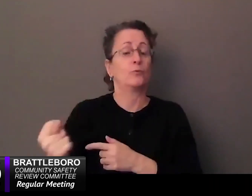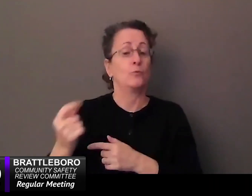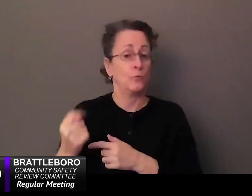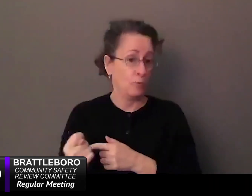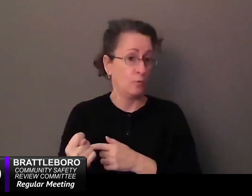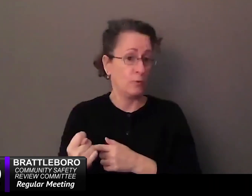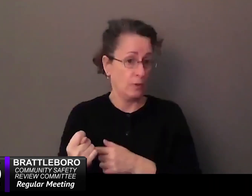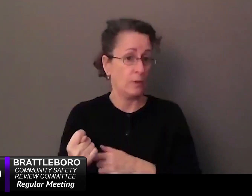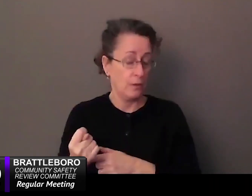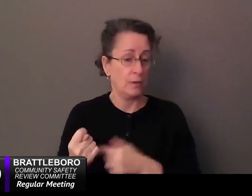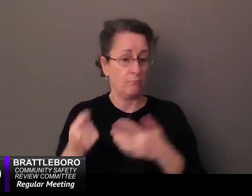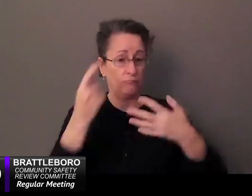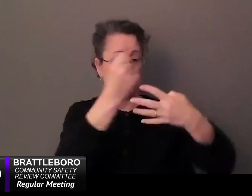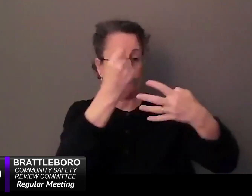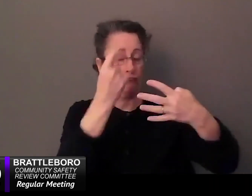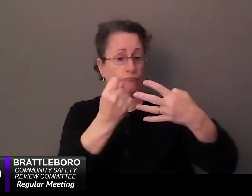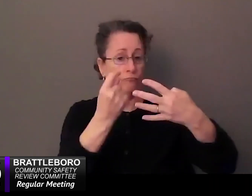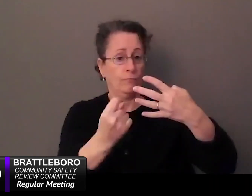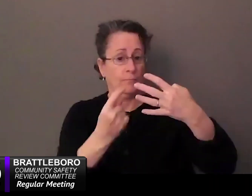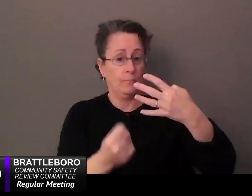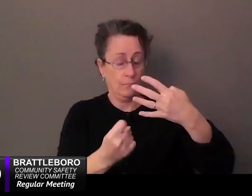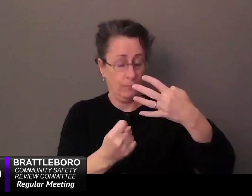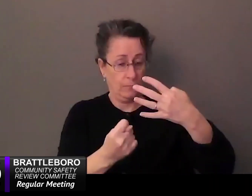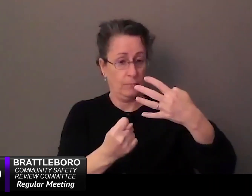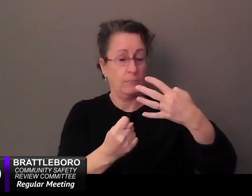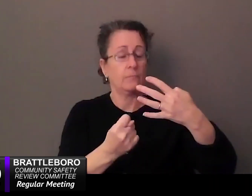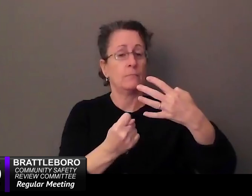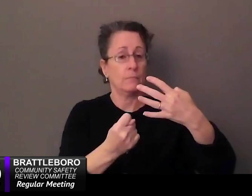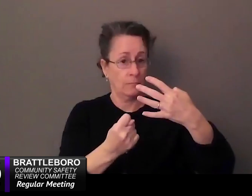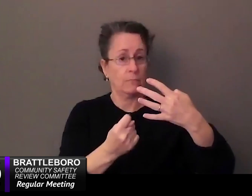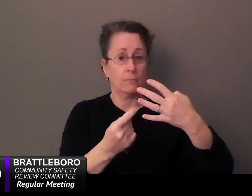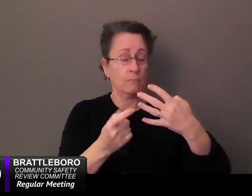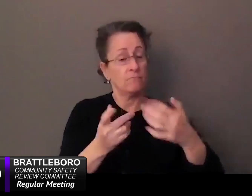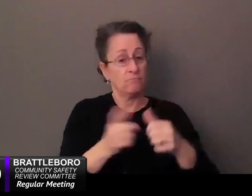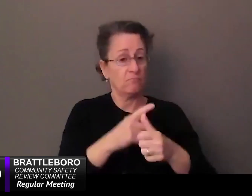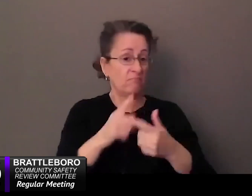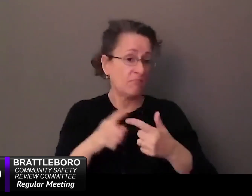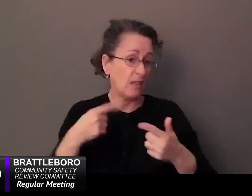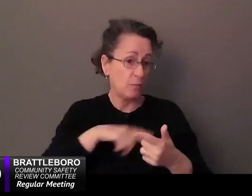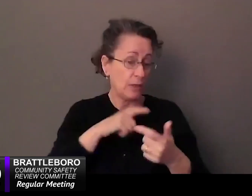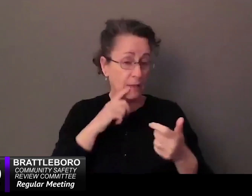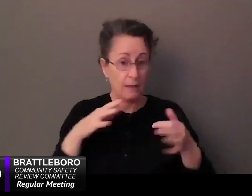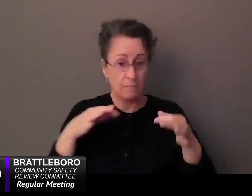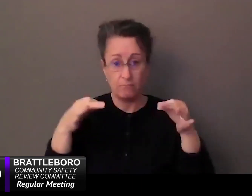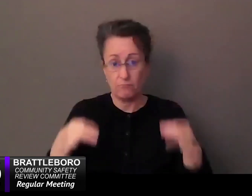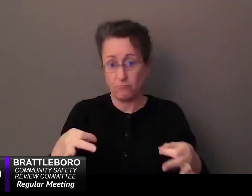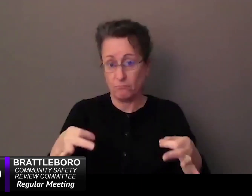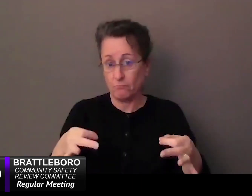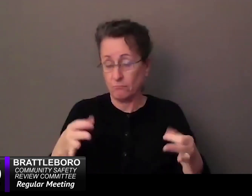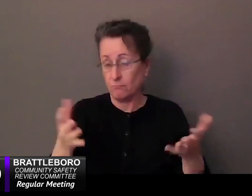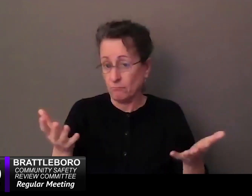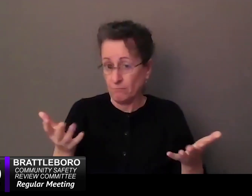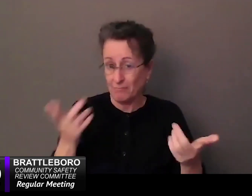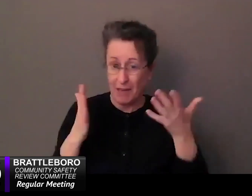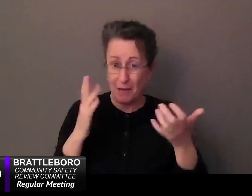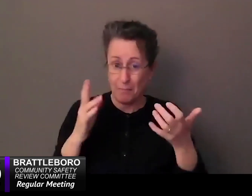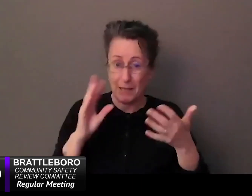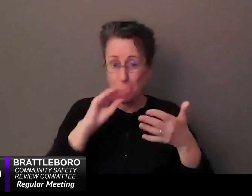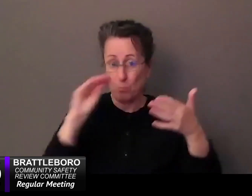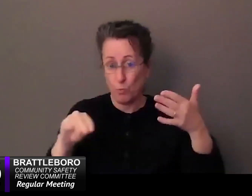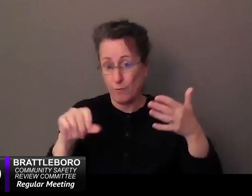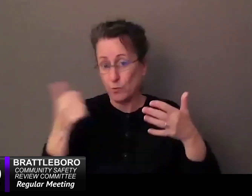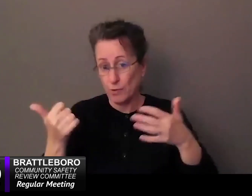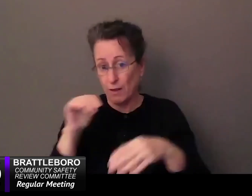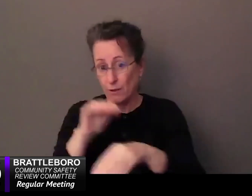we can revisit that topic, and that Emily and I are going to be able to